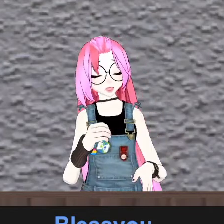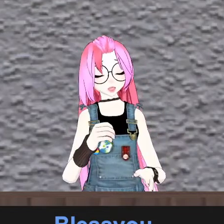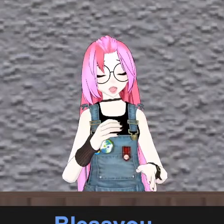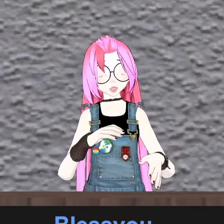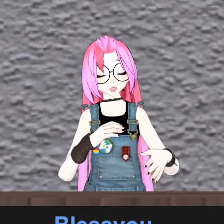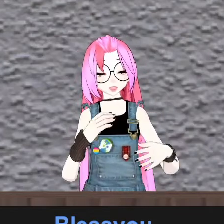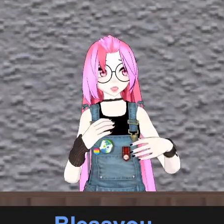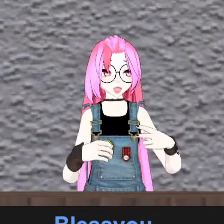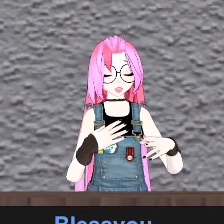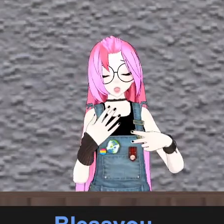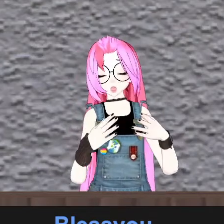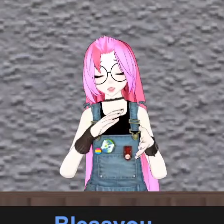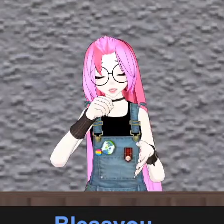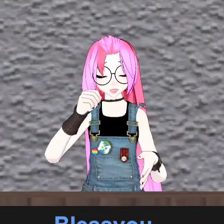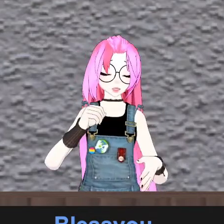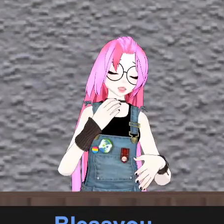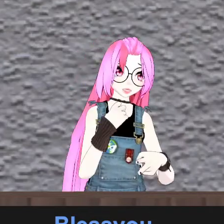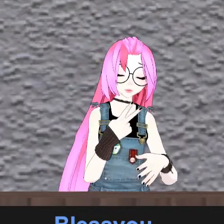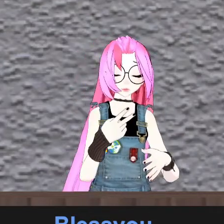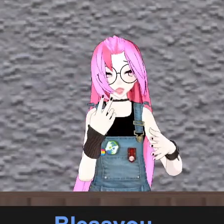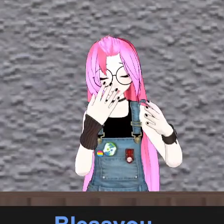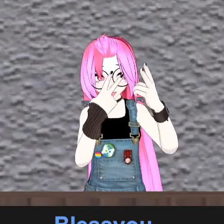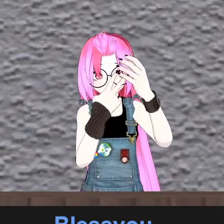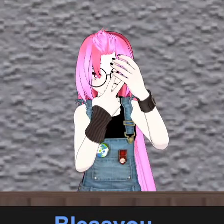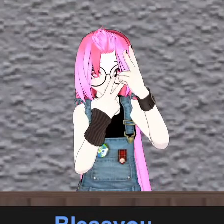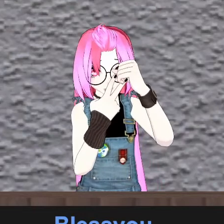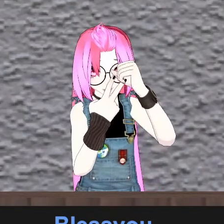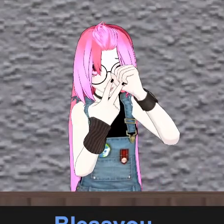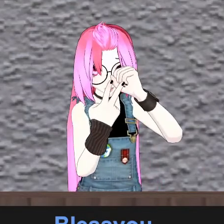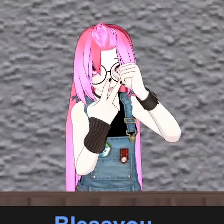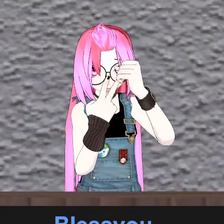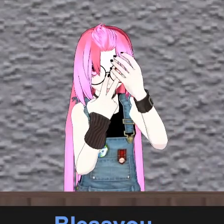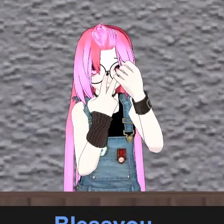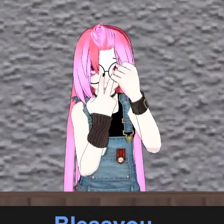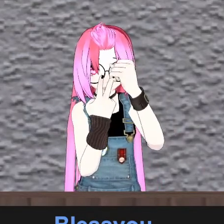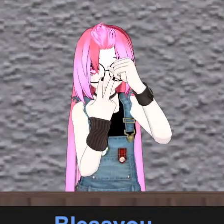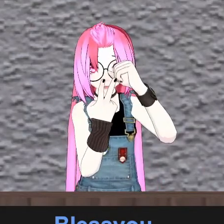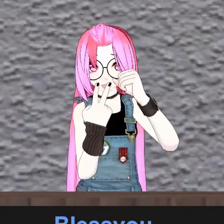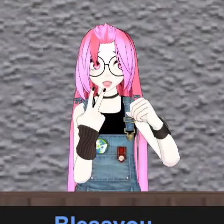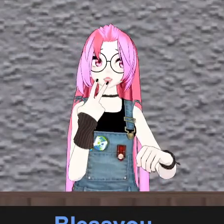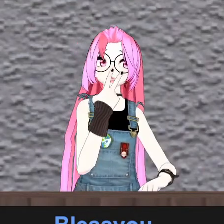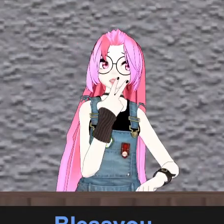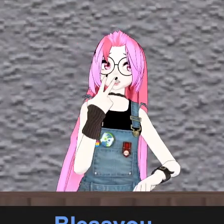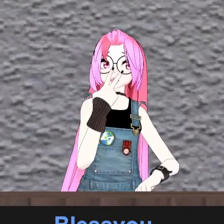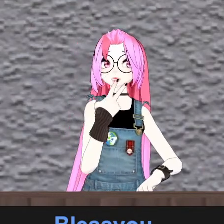therapy, I learned speech. There's also a version where you have 2 bent hands and you're doing a